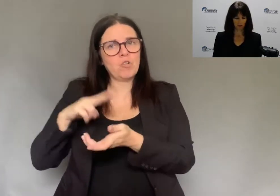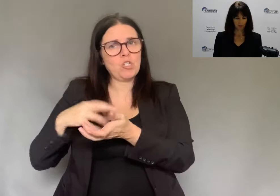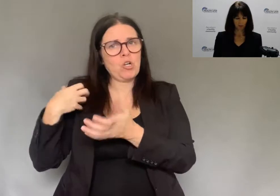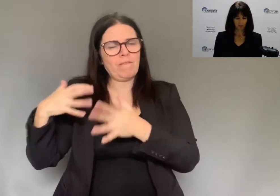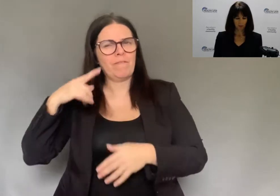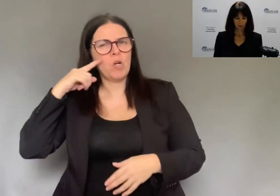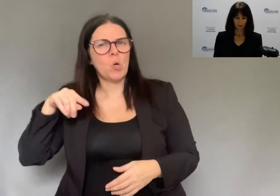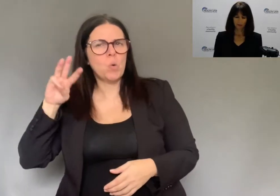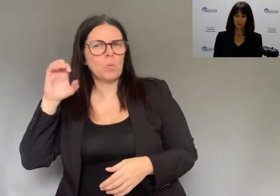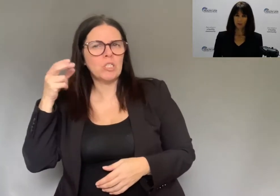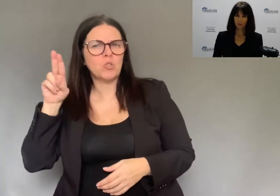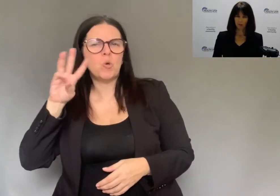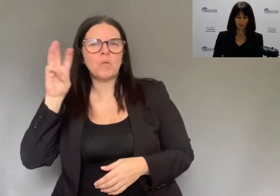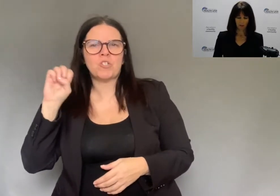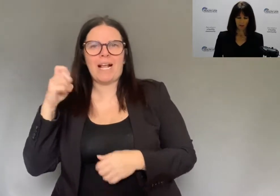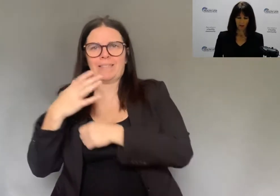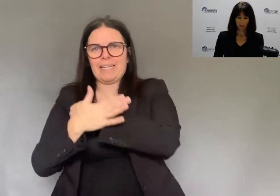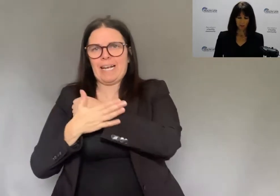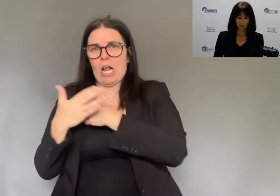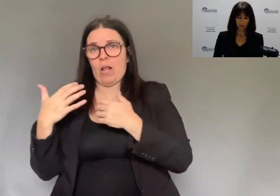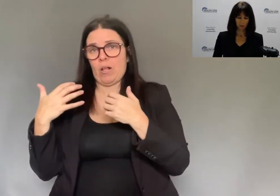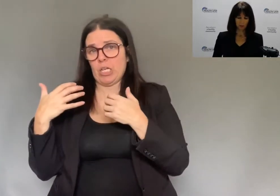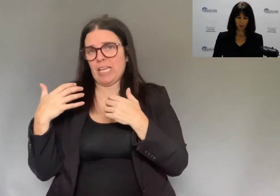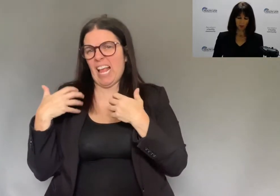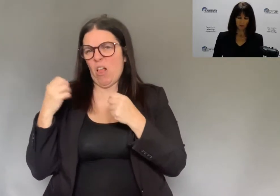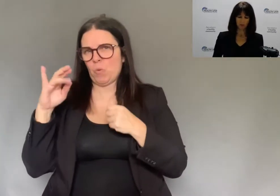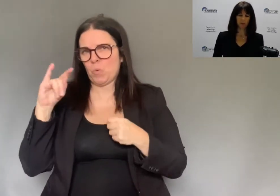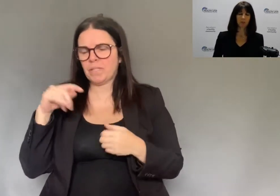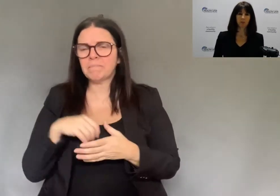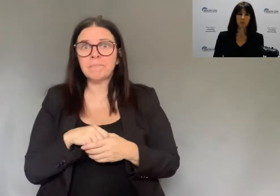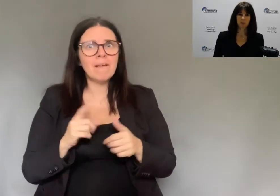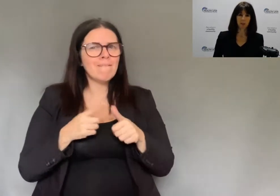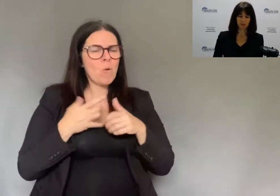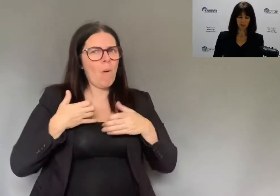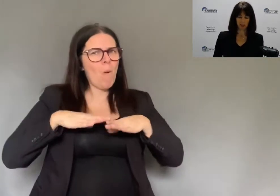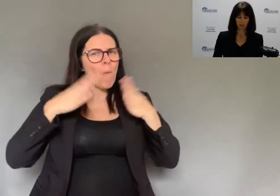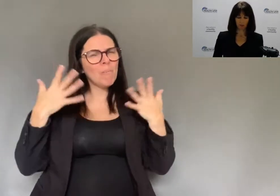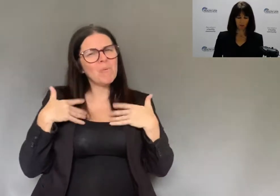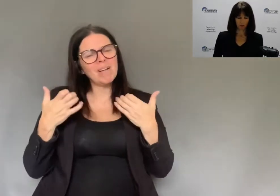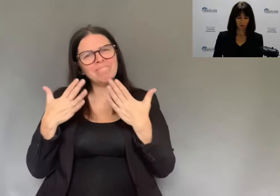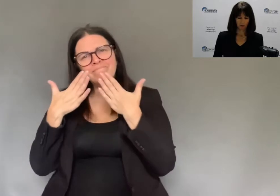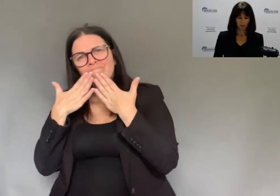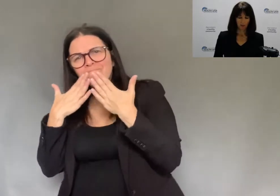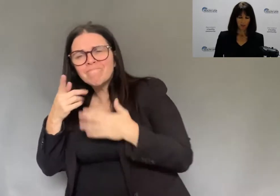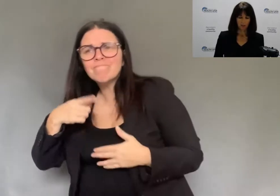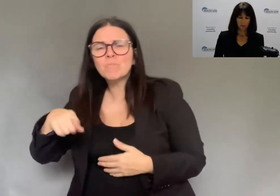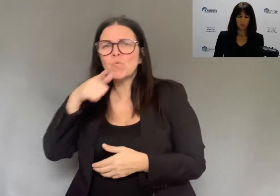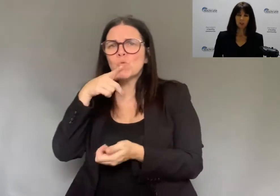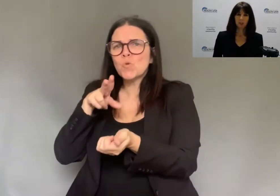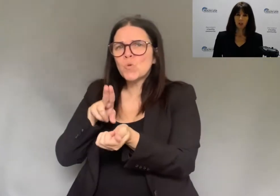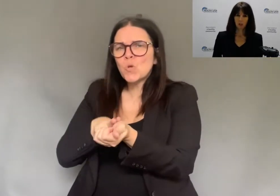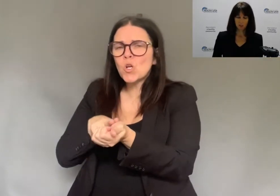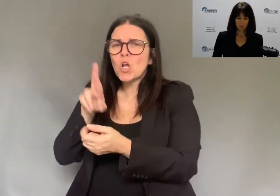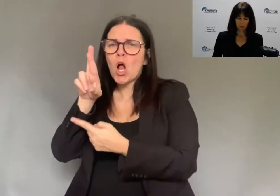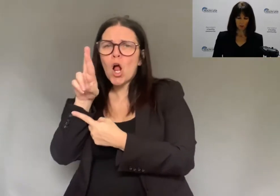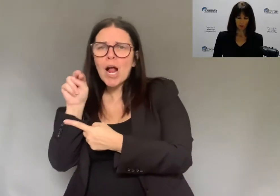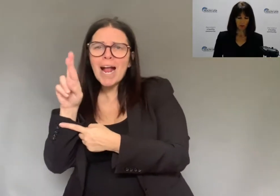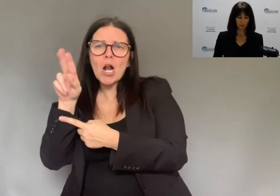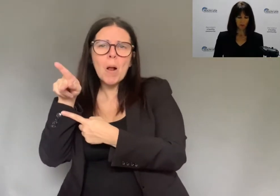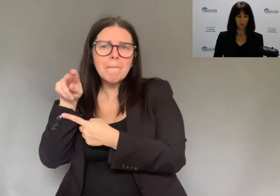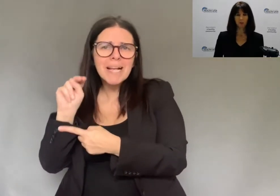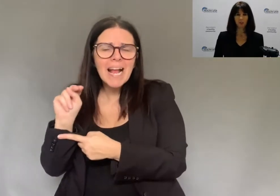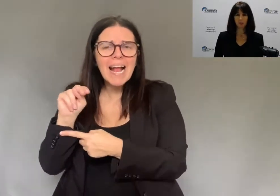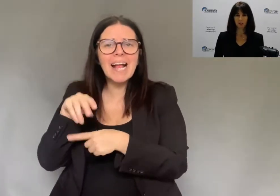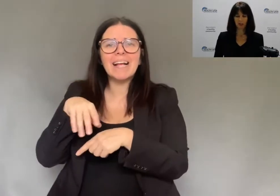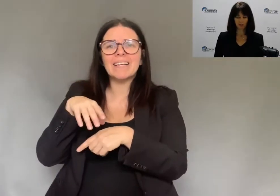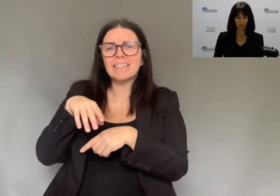Unit. First of all, Happy Nurses Week to all of our nurses in Windsor-Essex County. A special acknowledgement to our health